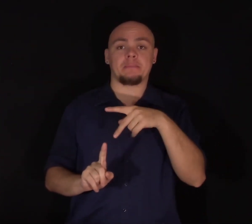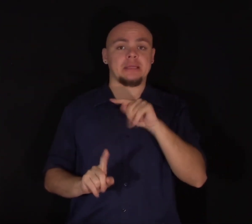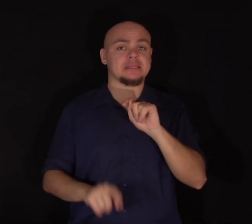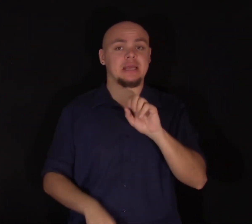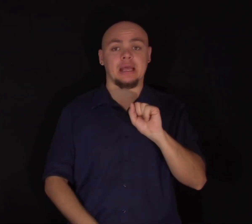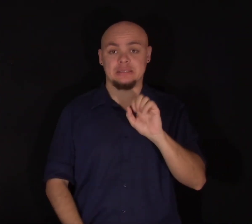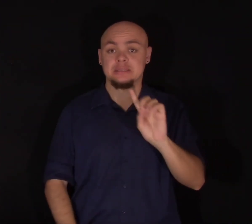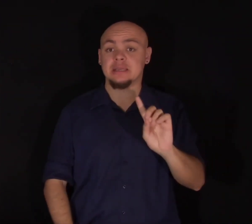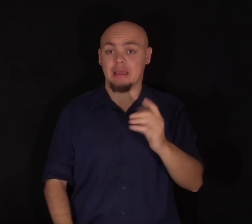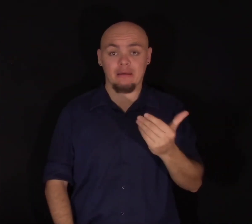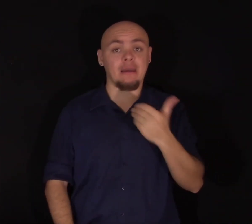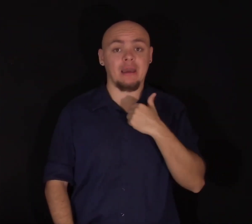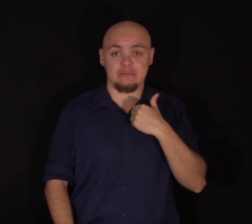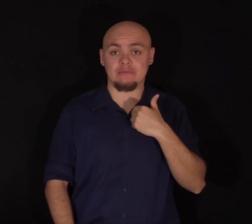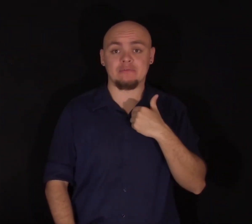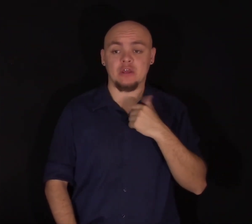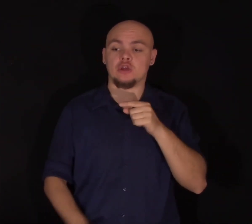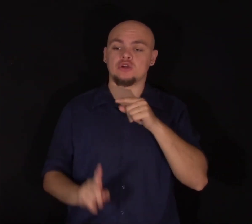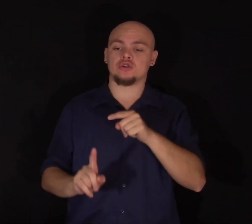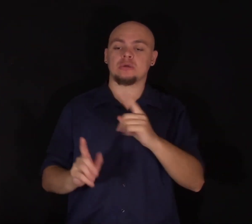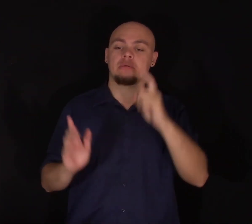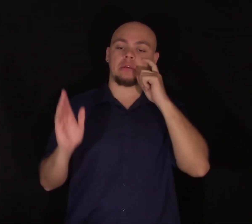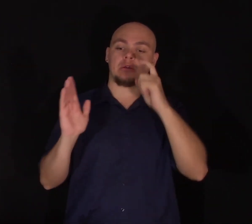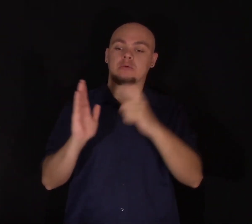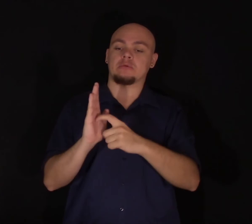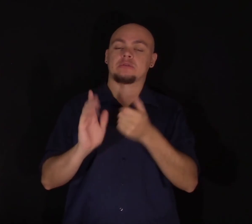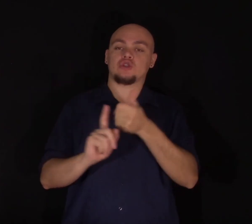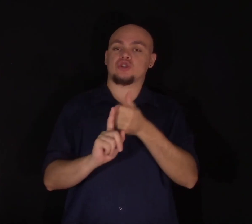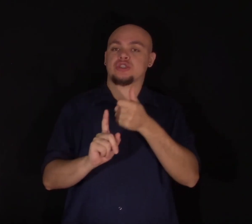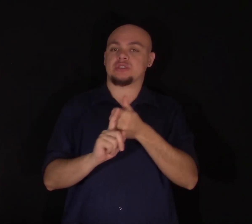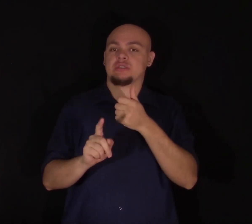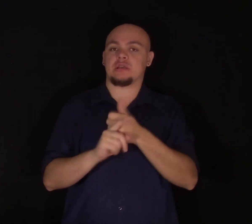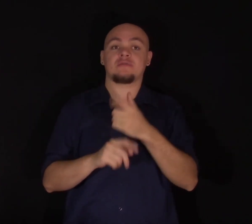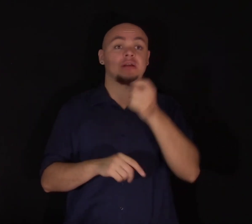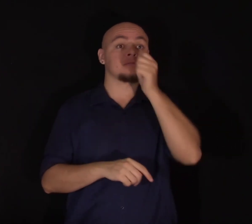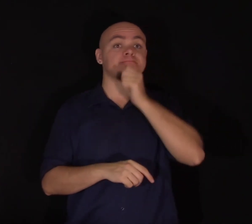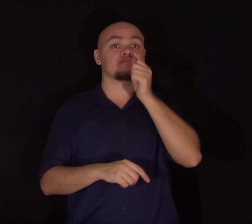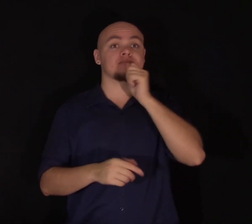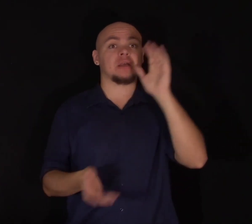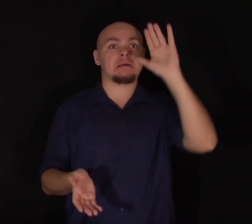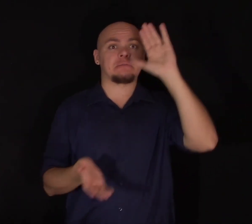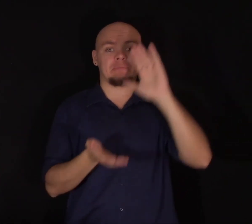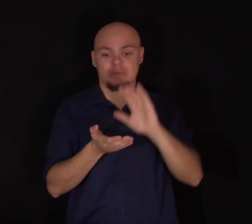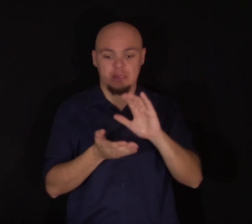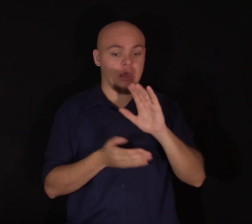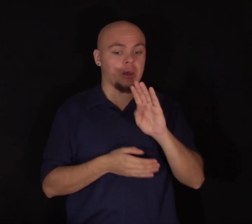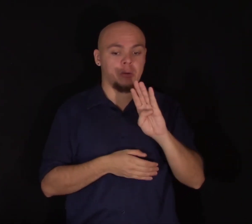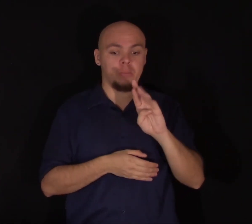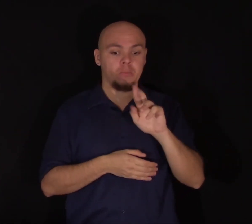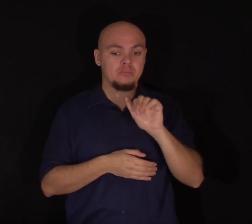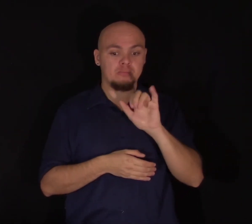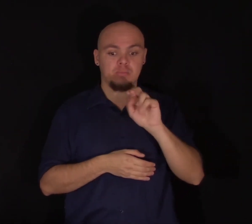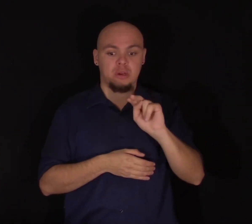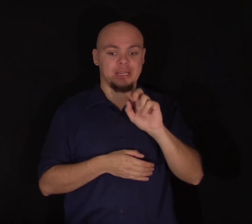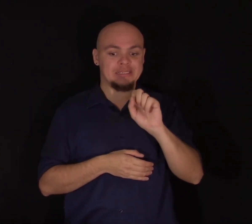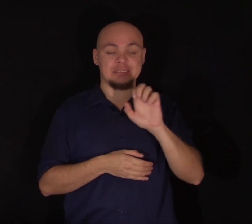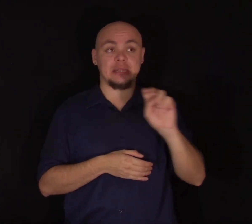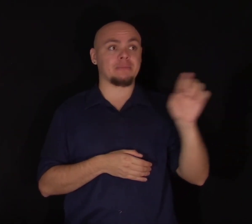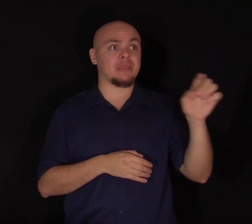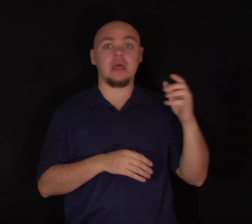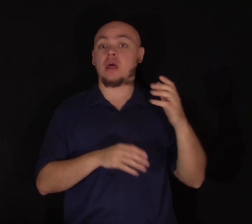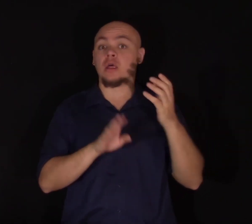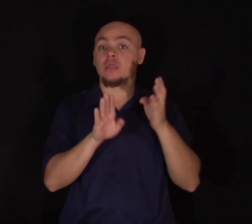PTSD. She would find herself out of her window of tolerance, back down into her brainstem, to where things like even the doorbell